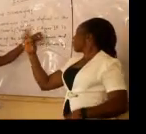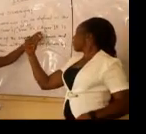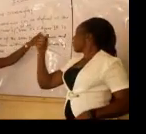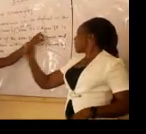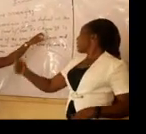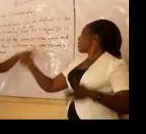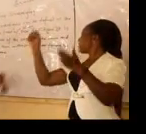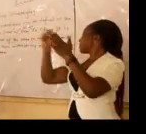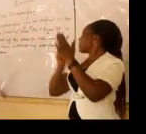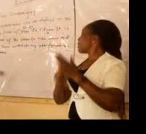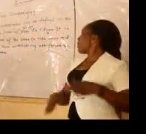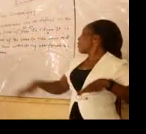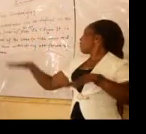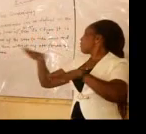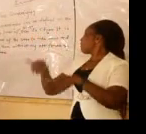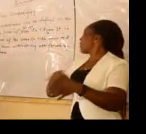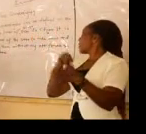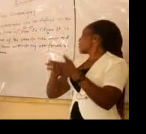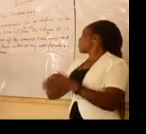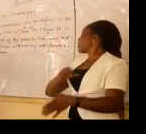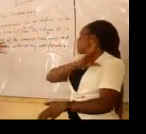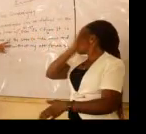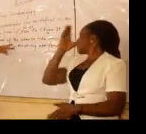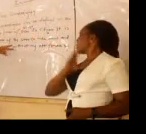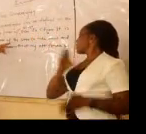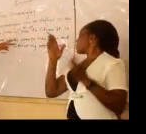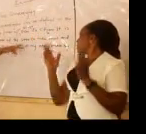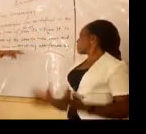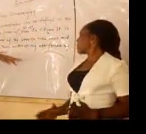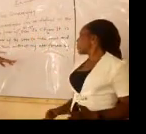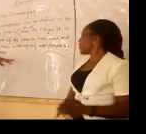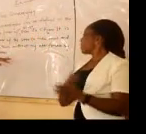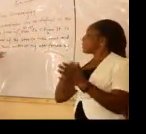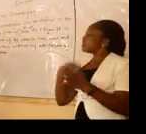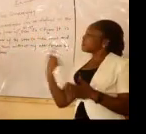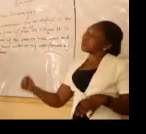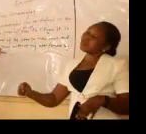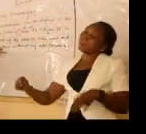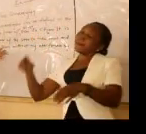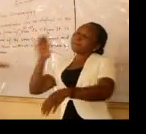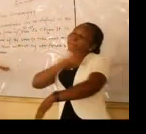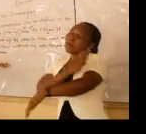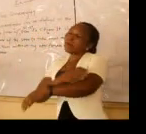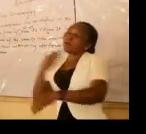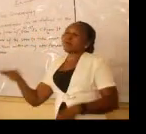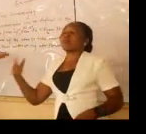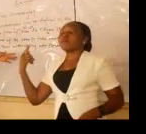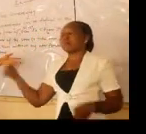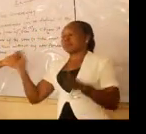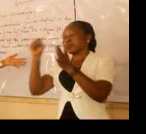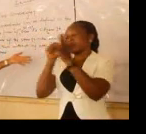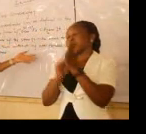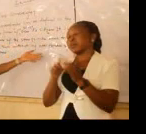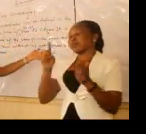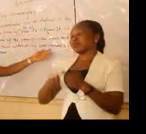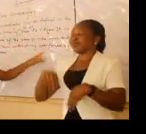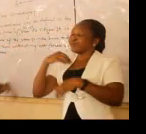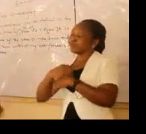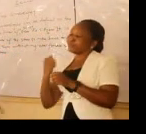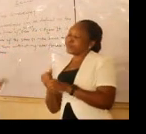over its what? Citizens. Then it is the power of the state to make laws and enforce them without